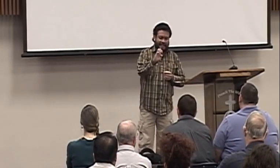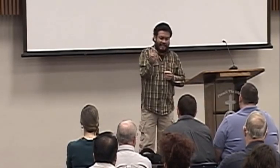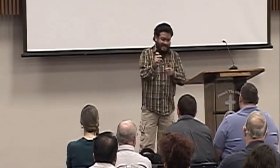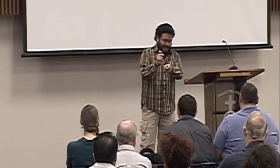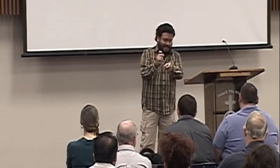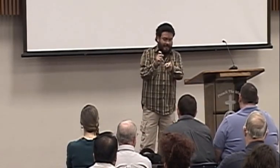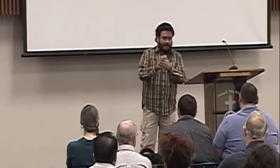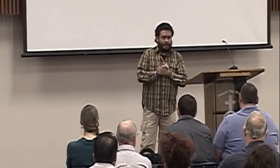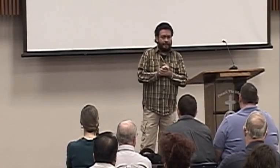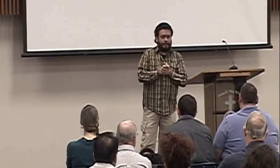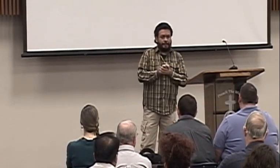There I was working with Rex,